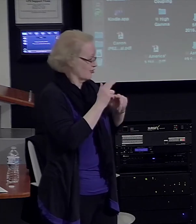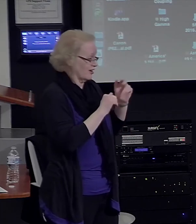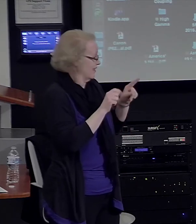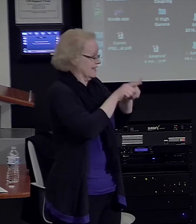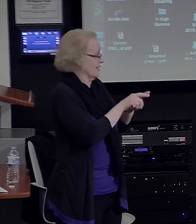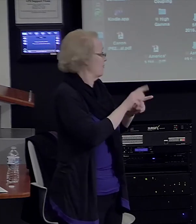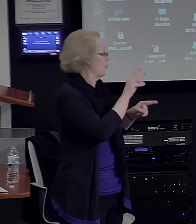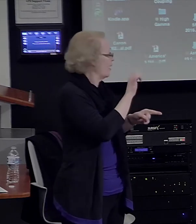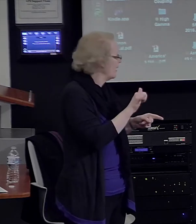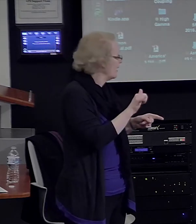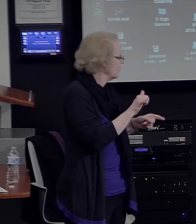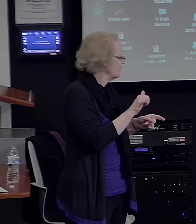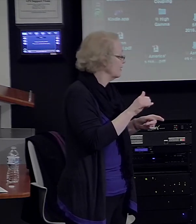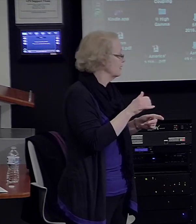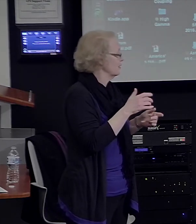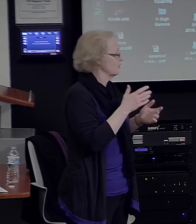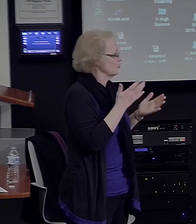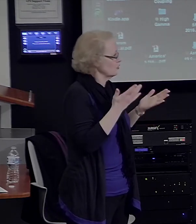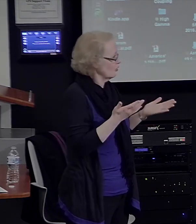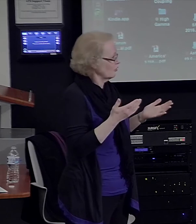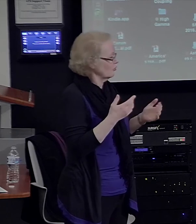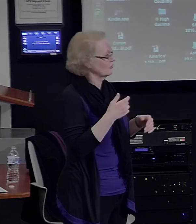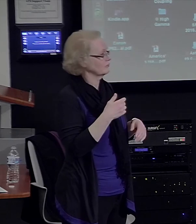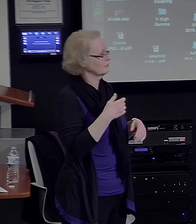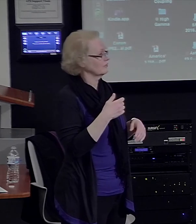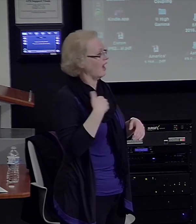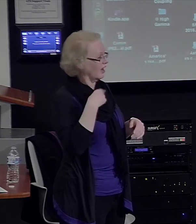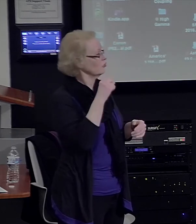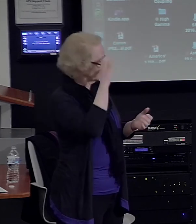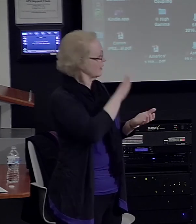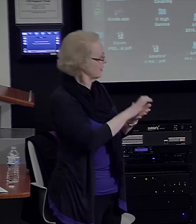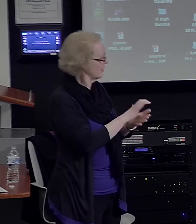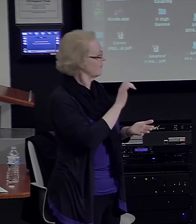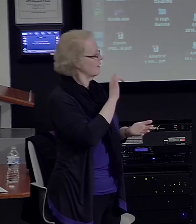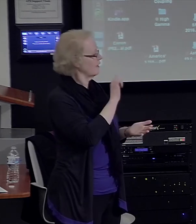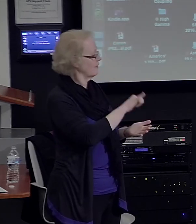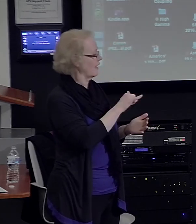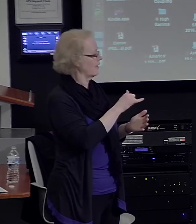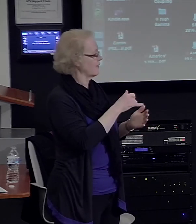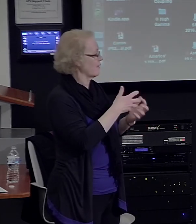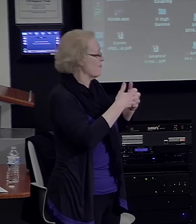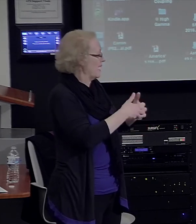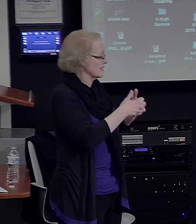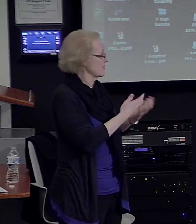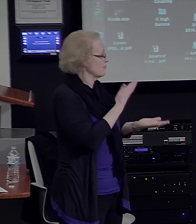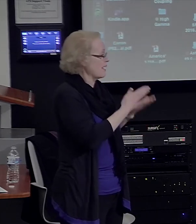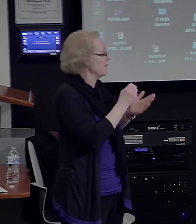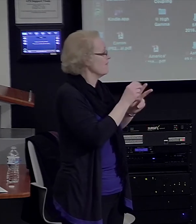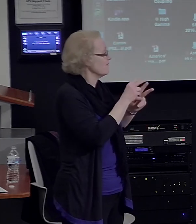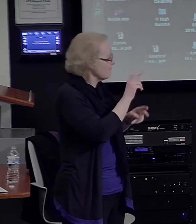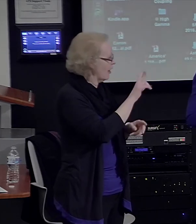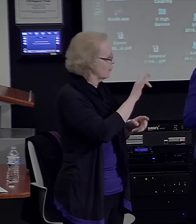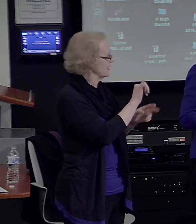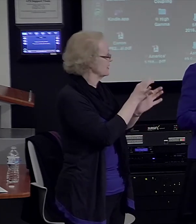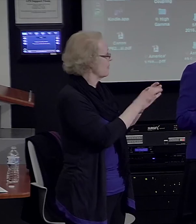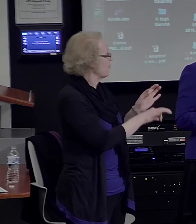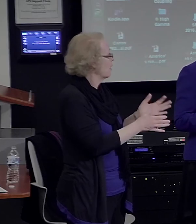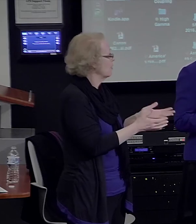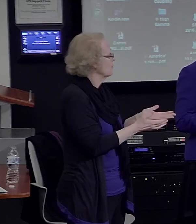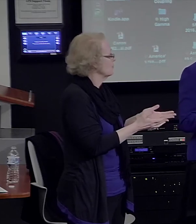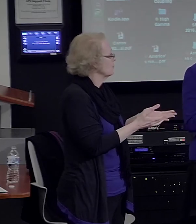so i do believe that the mechanism may be very similar and if you think